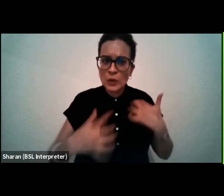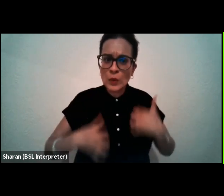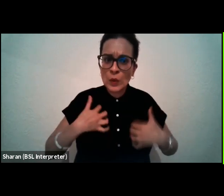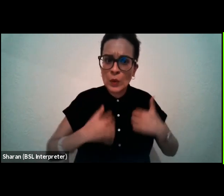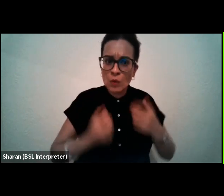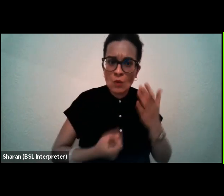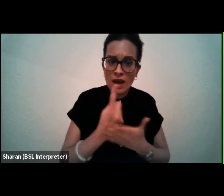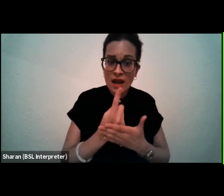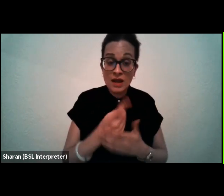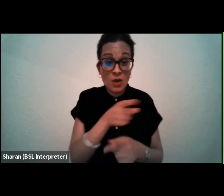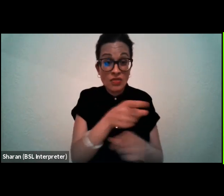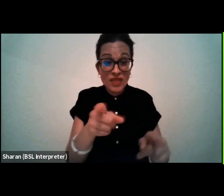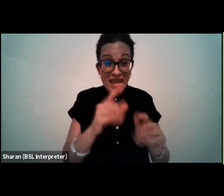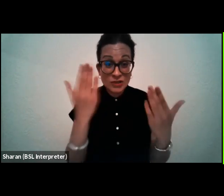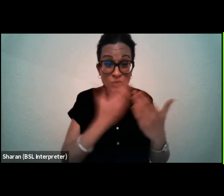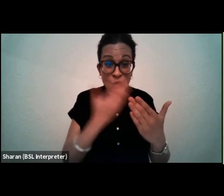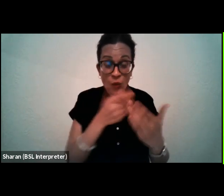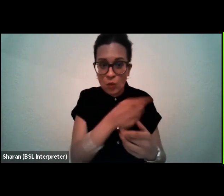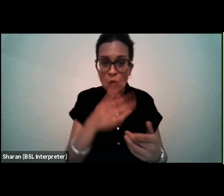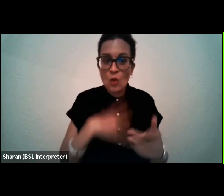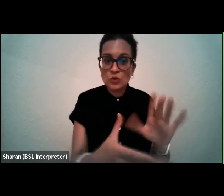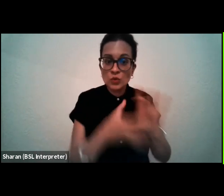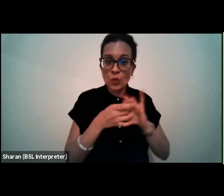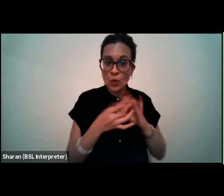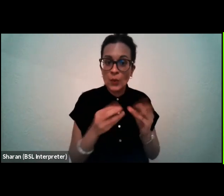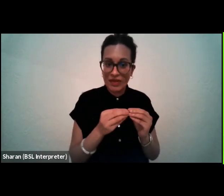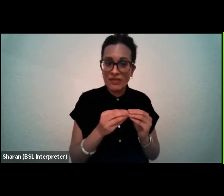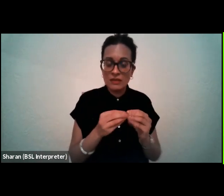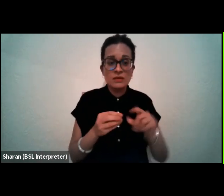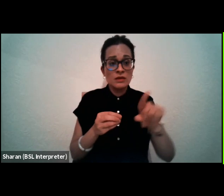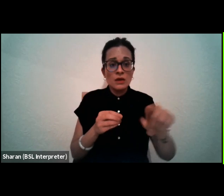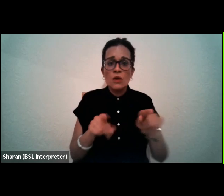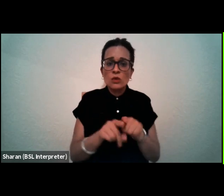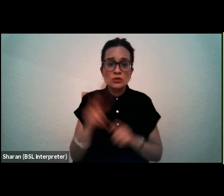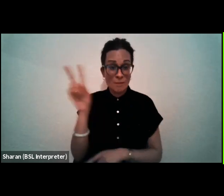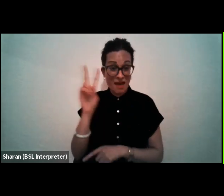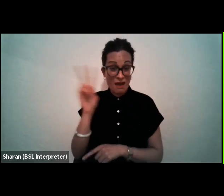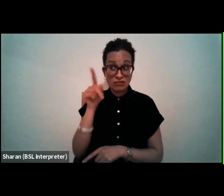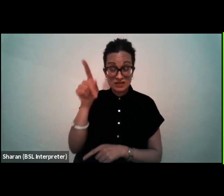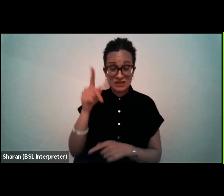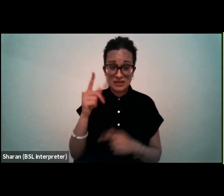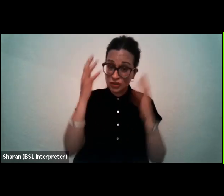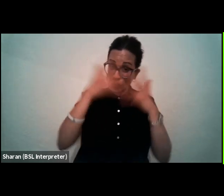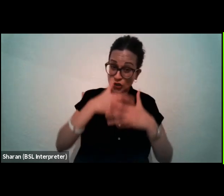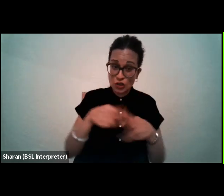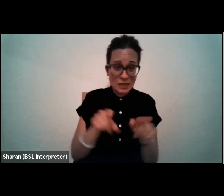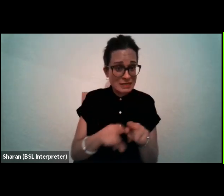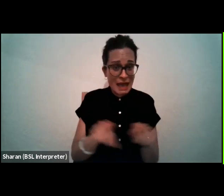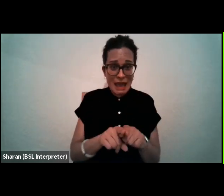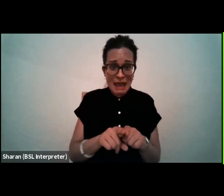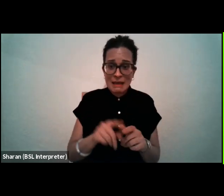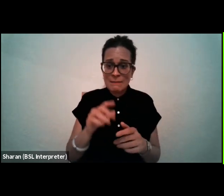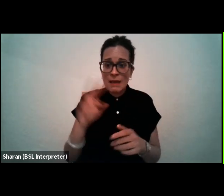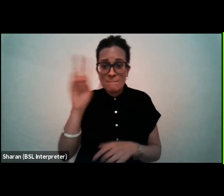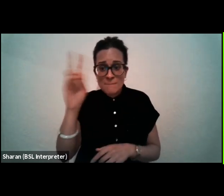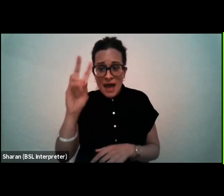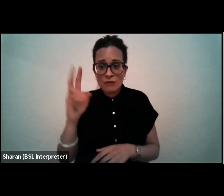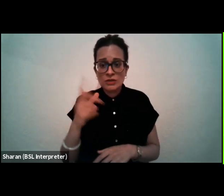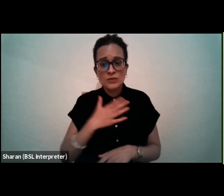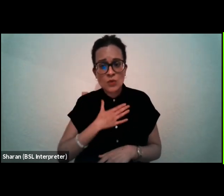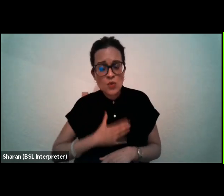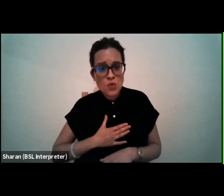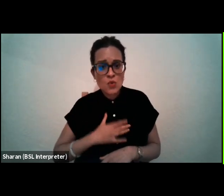their schools and want to engage with this. But we also know that parents are extremely concerned and that they want to be sure